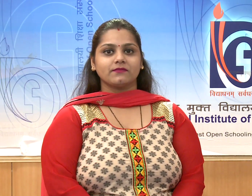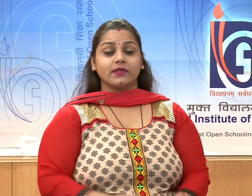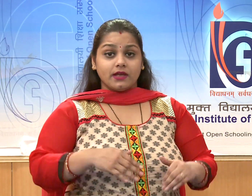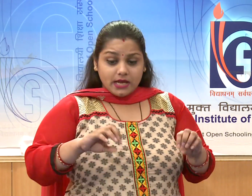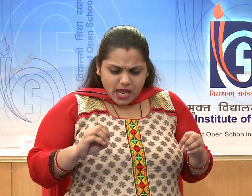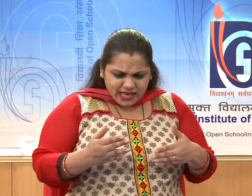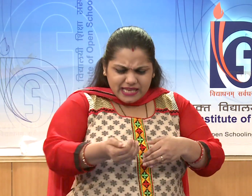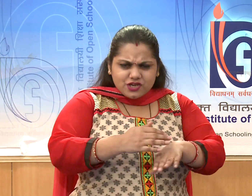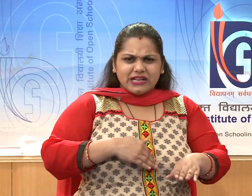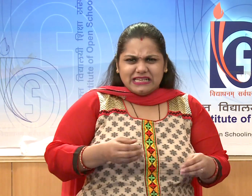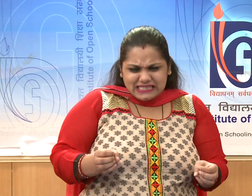Initially,